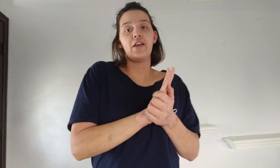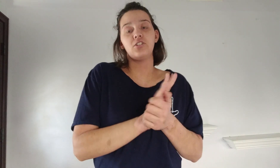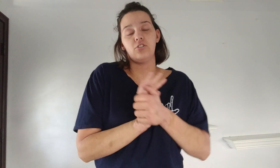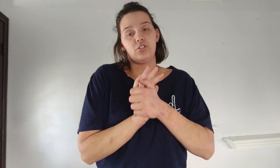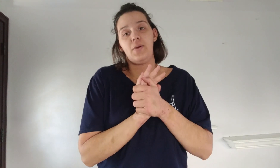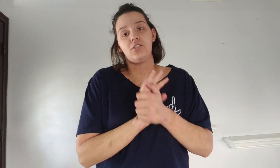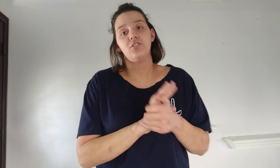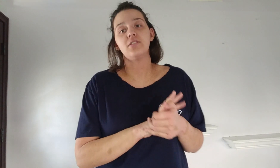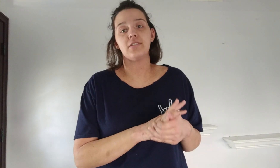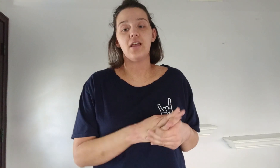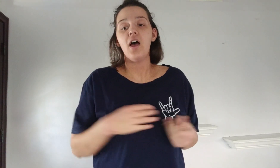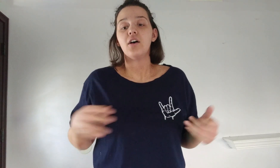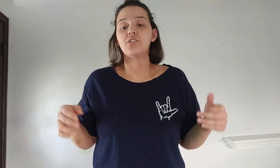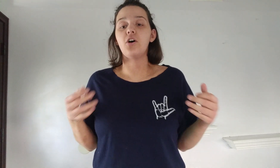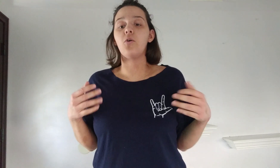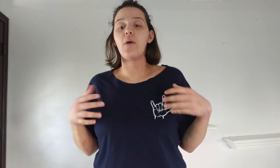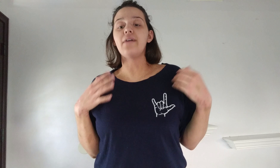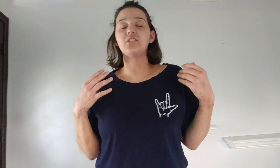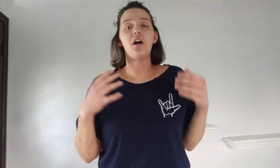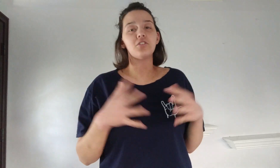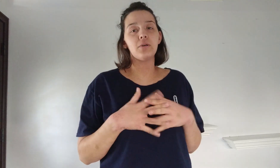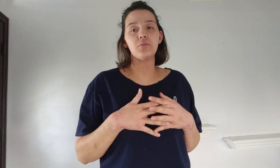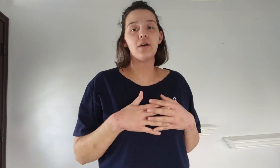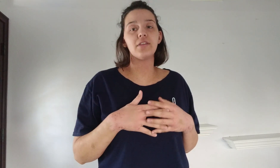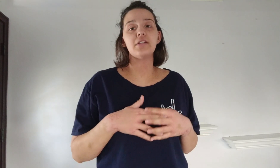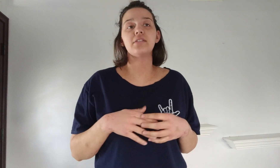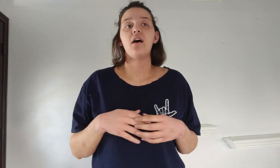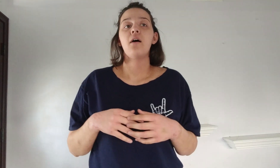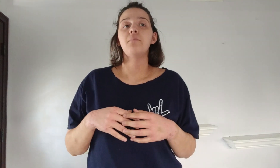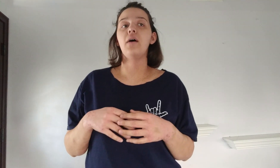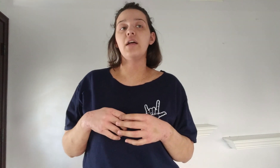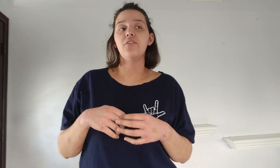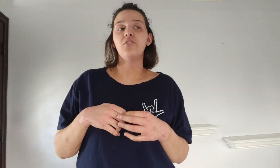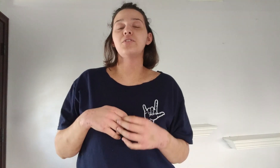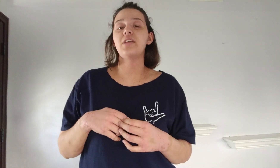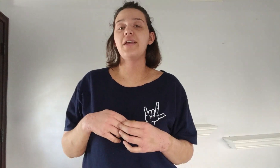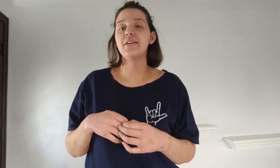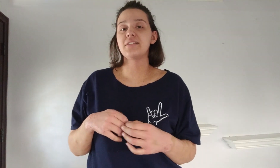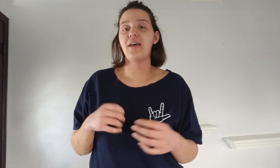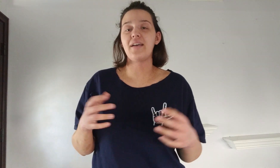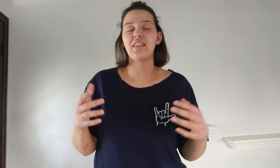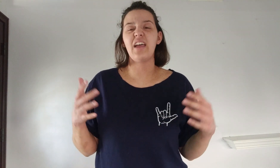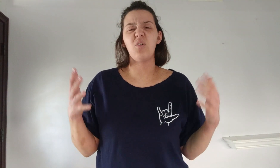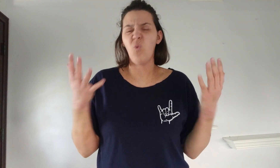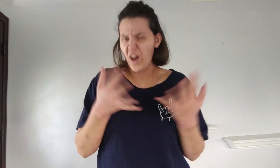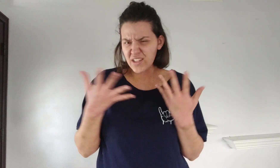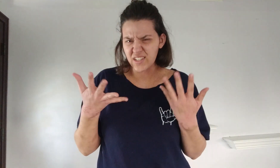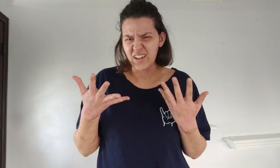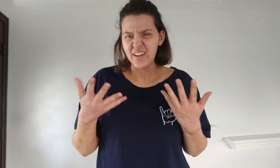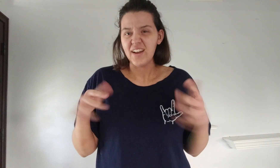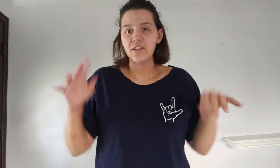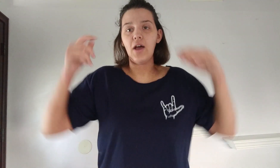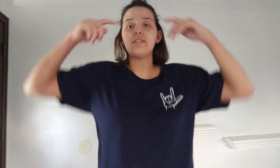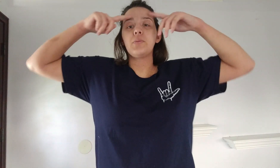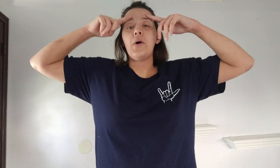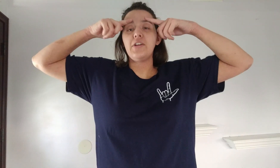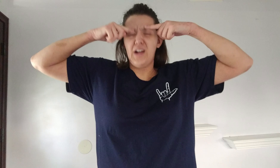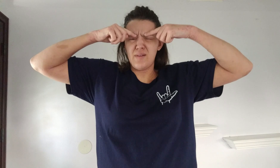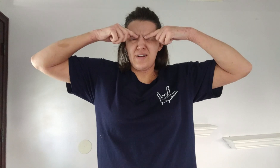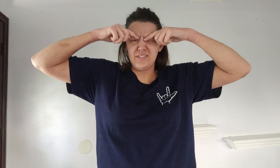facial expressions. So we haven't talked too much about this, but if you're saying a sign like what, you have to put your eyebrows